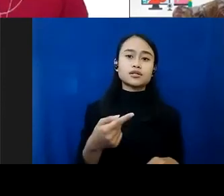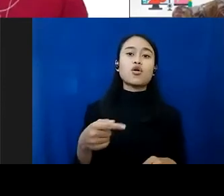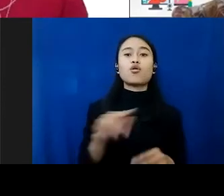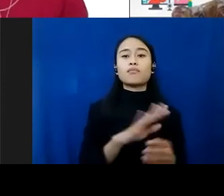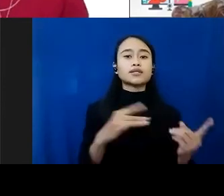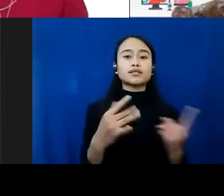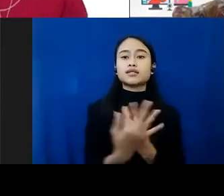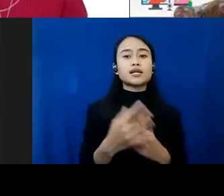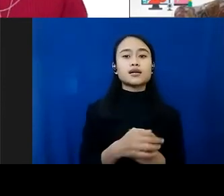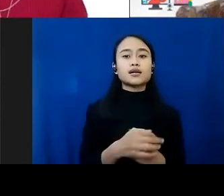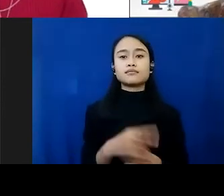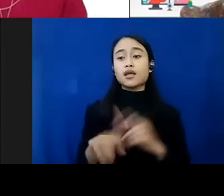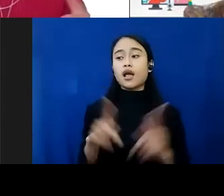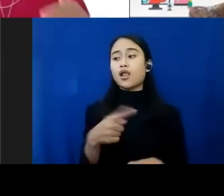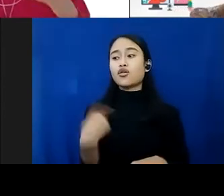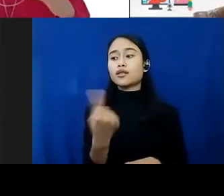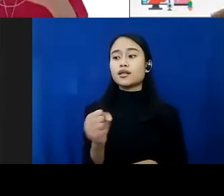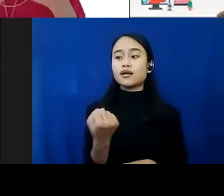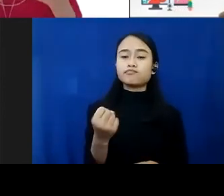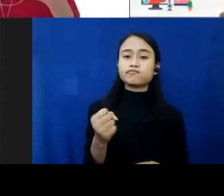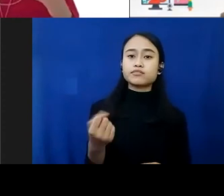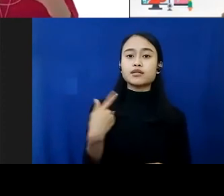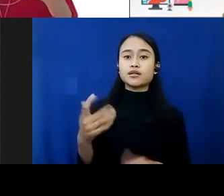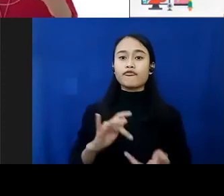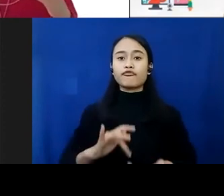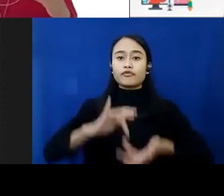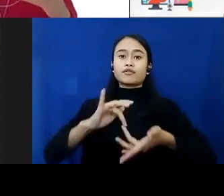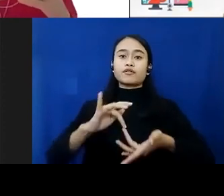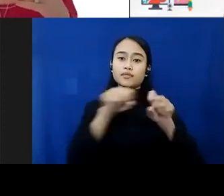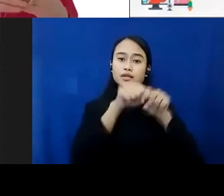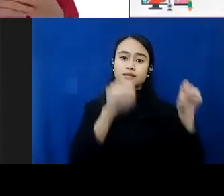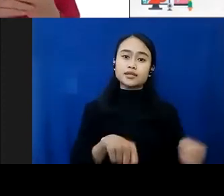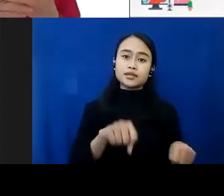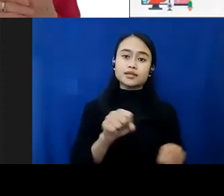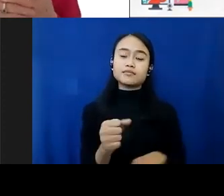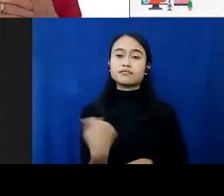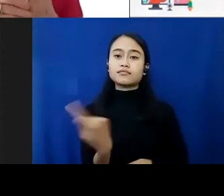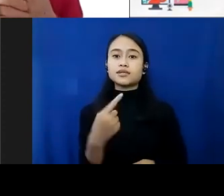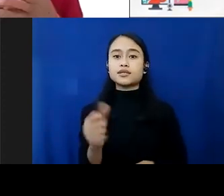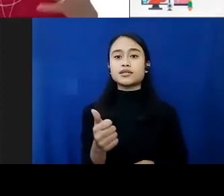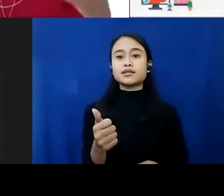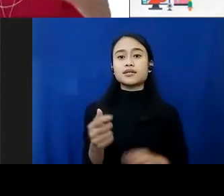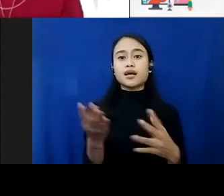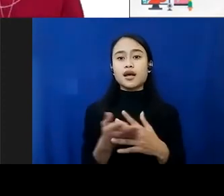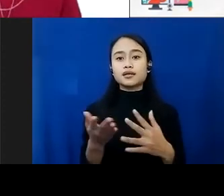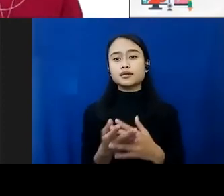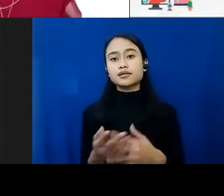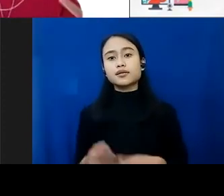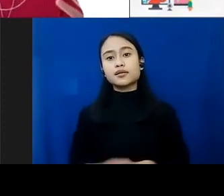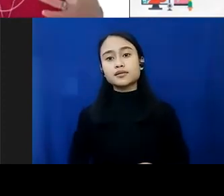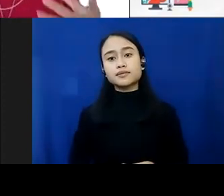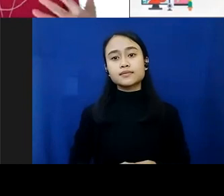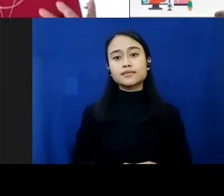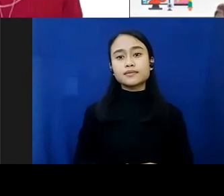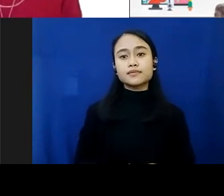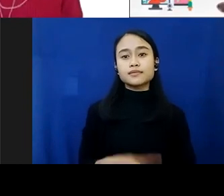don't have a formal system you can access have the leaders or the chiefs so the people you know